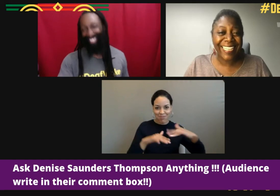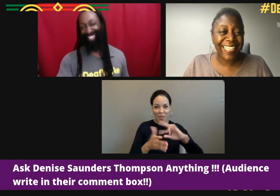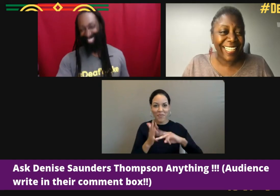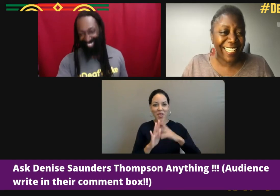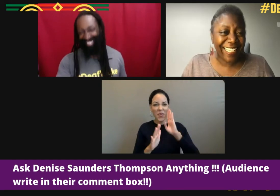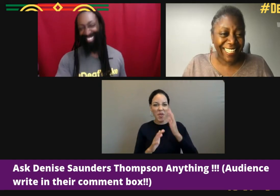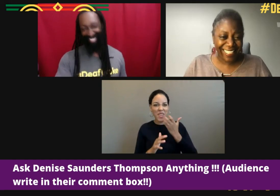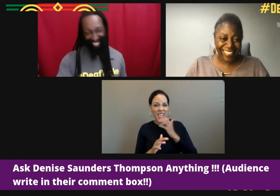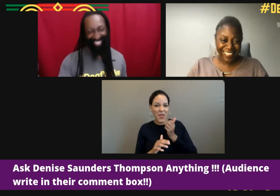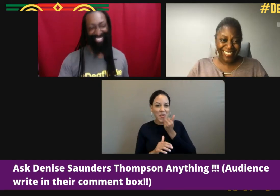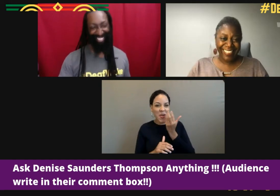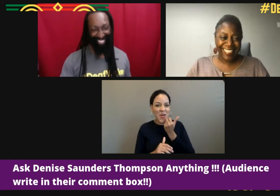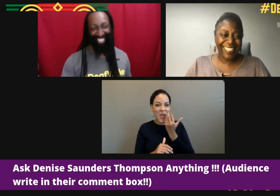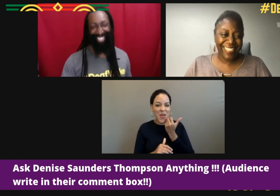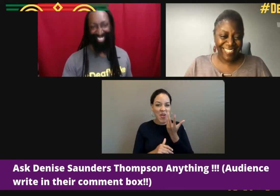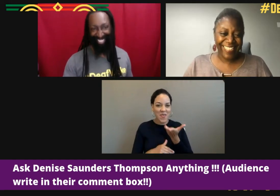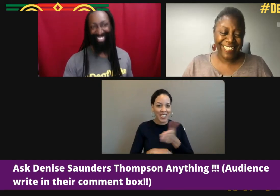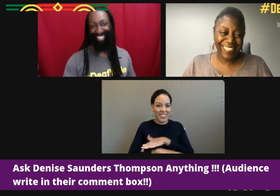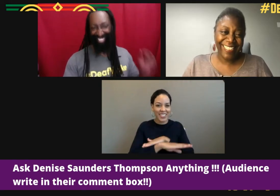stage.